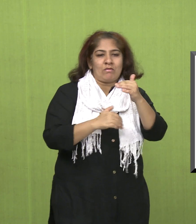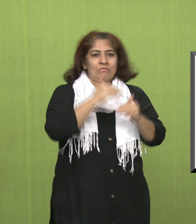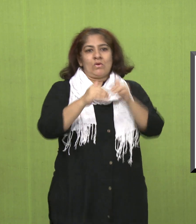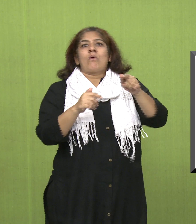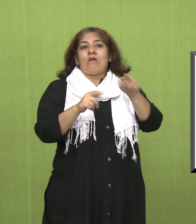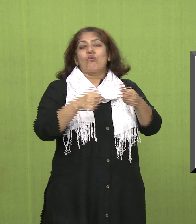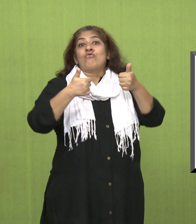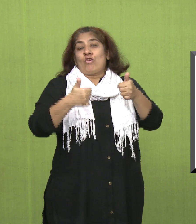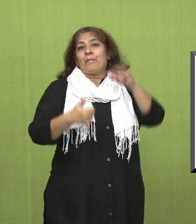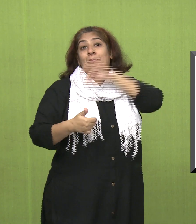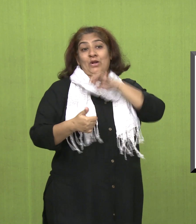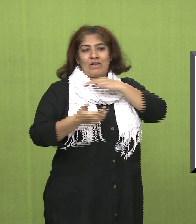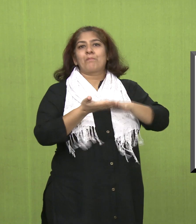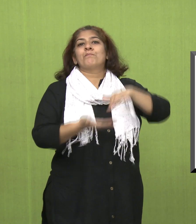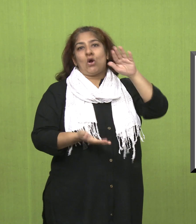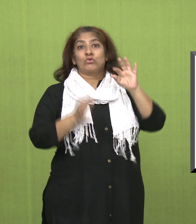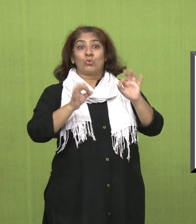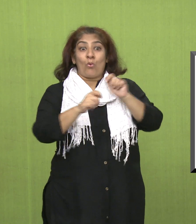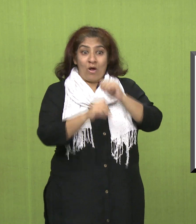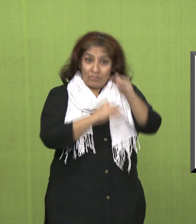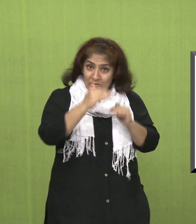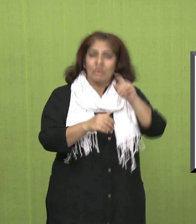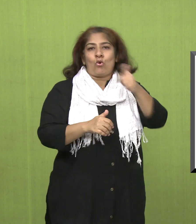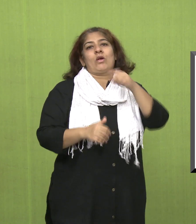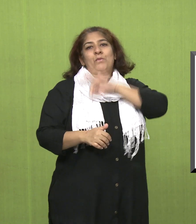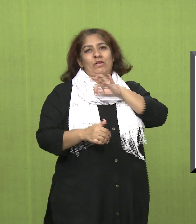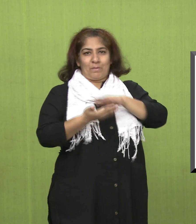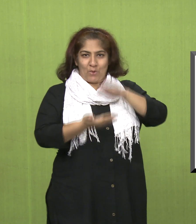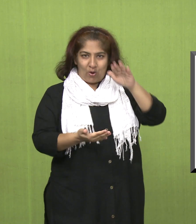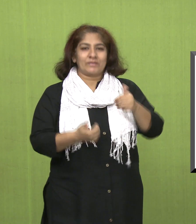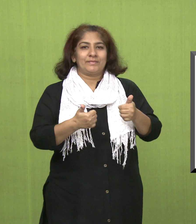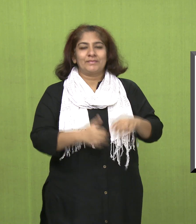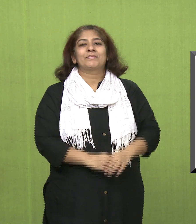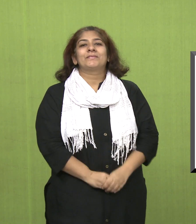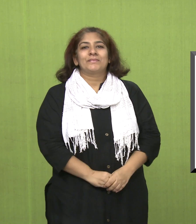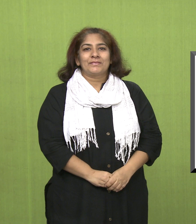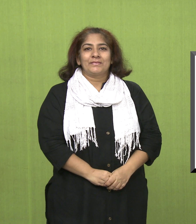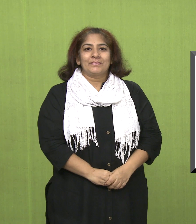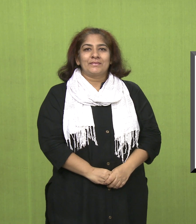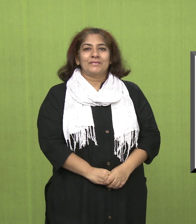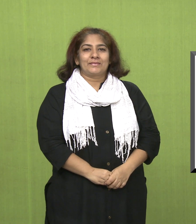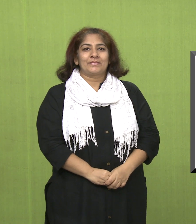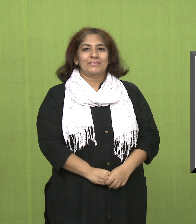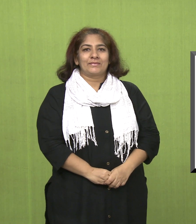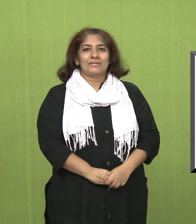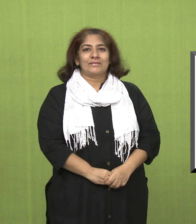positive and good, and it's increasing. So that is required to keep them at a sustainable